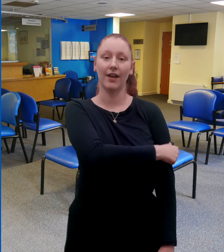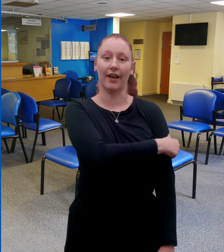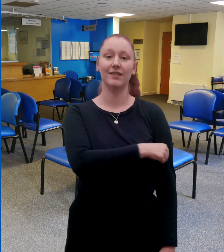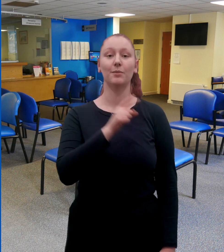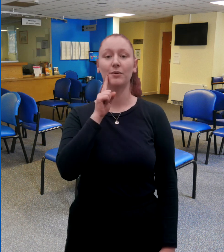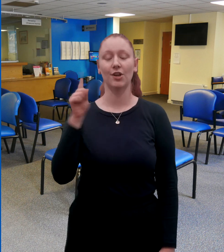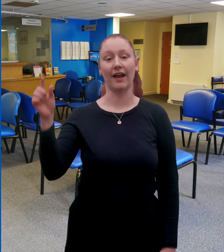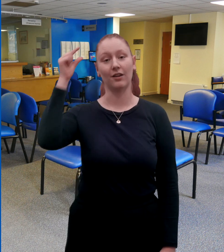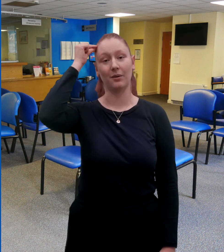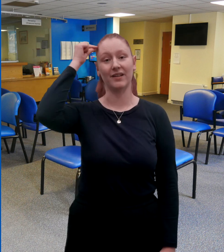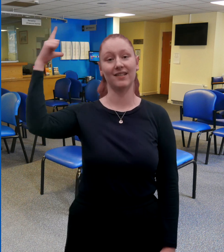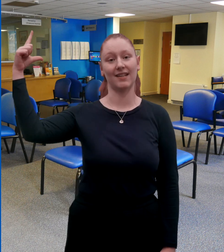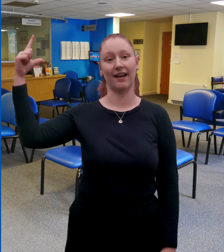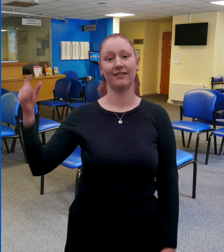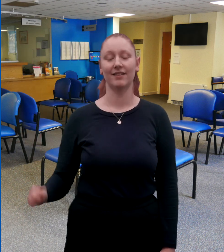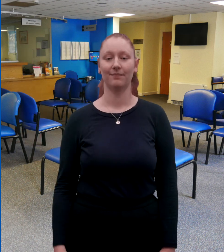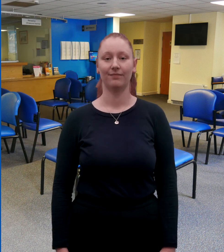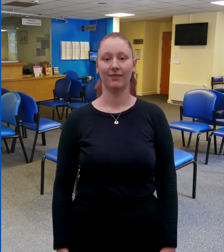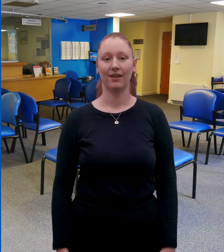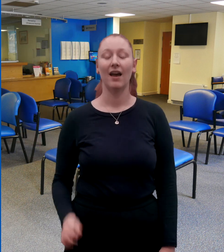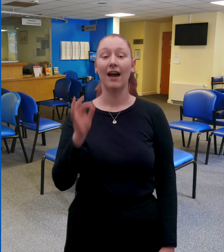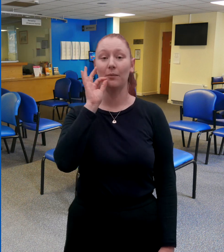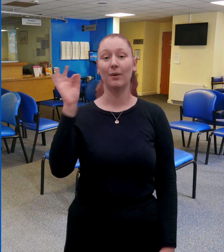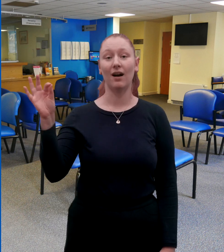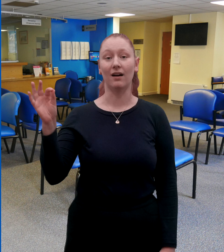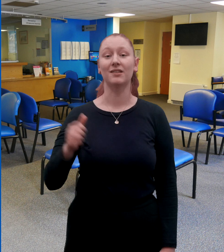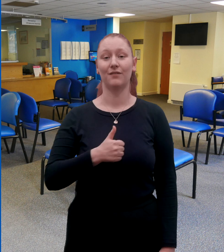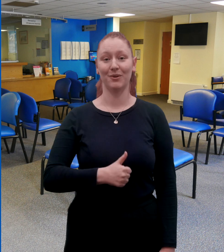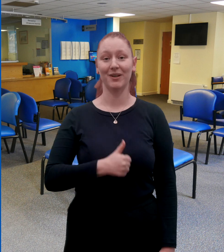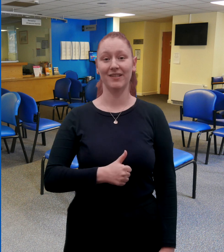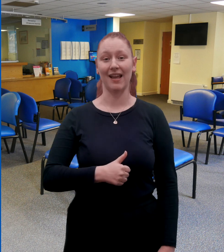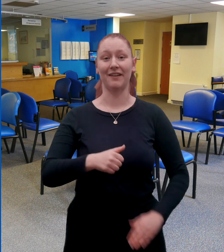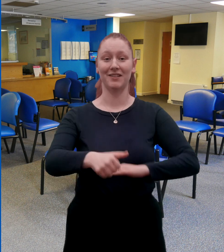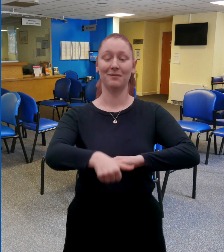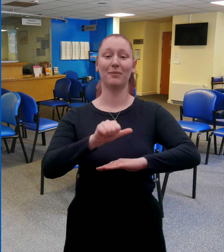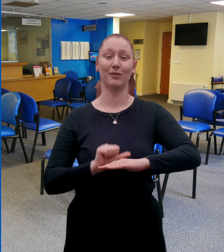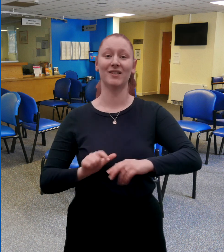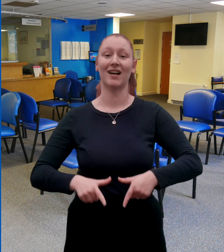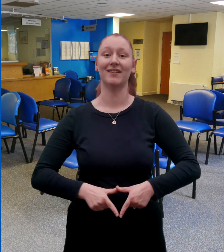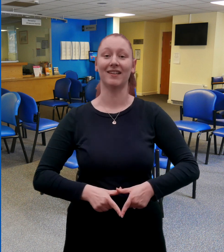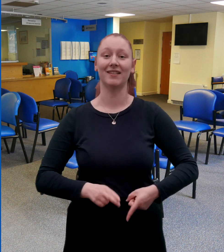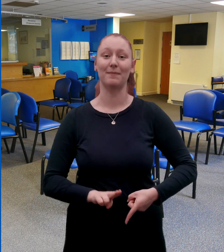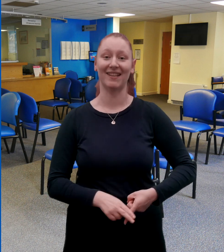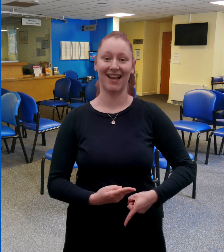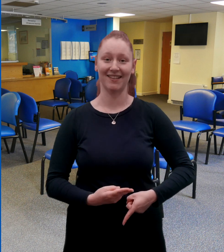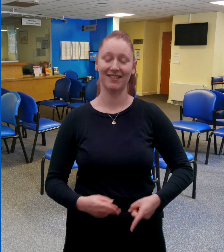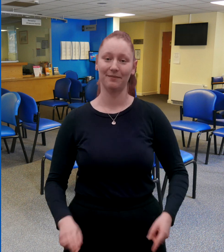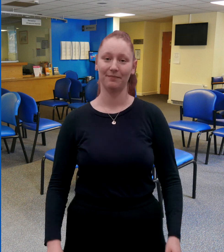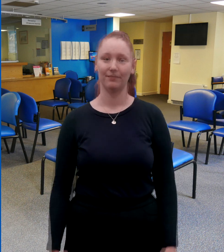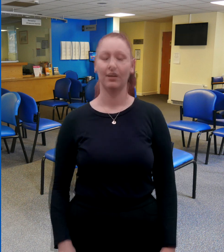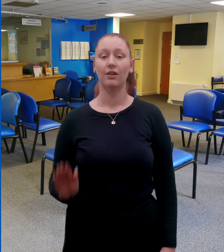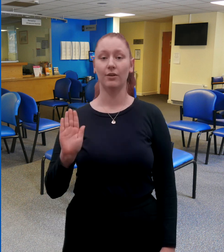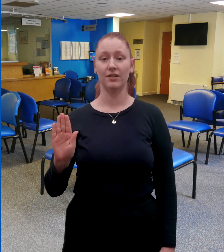The nurse will check you understand and will ask for your consent before starting the smear